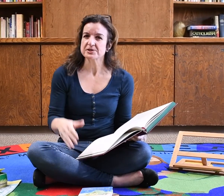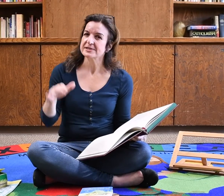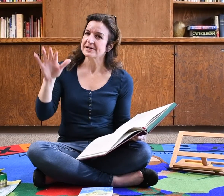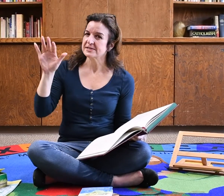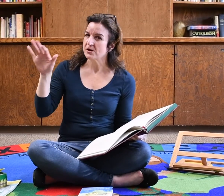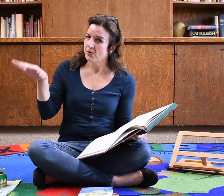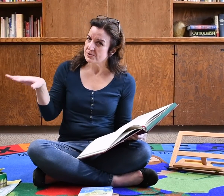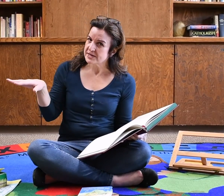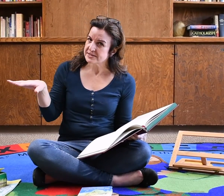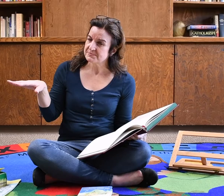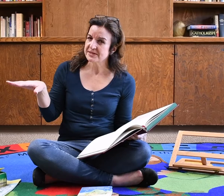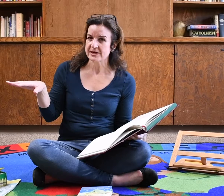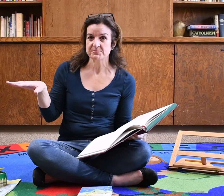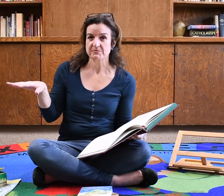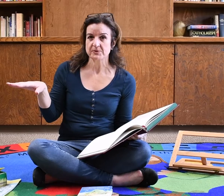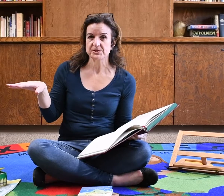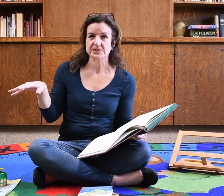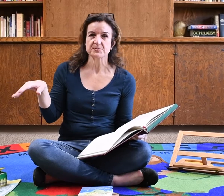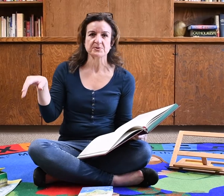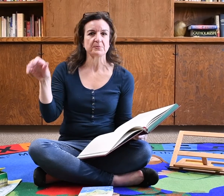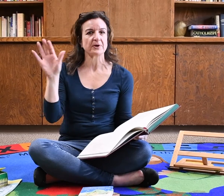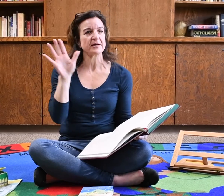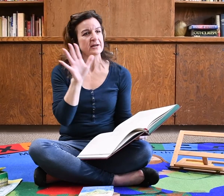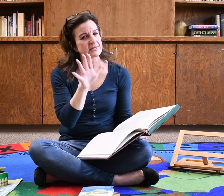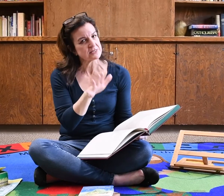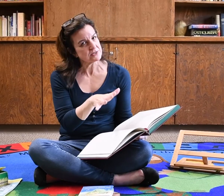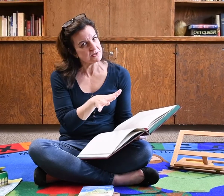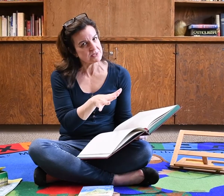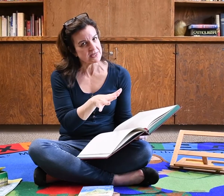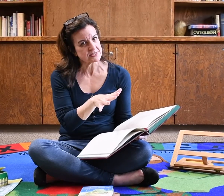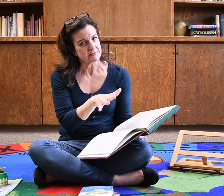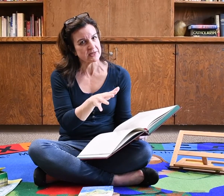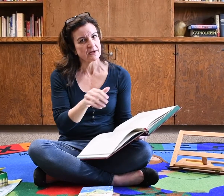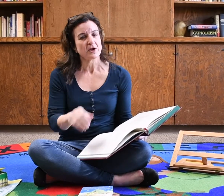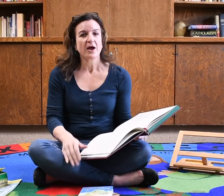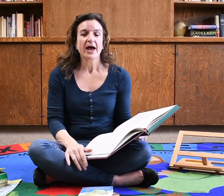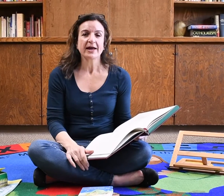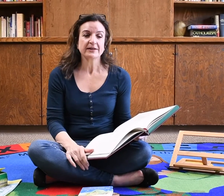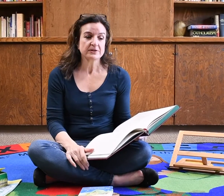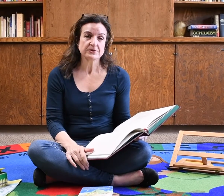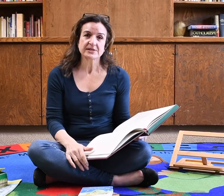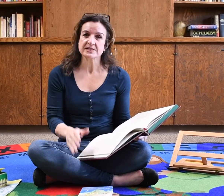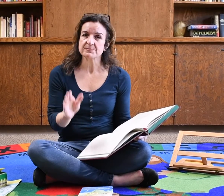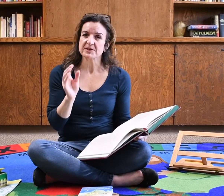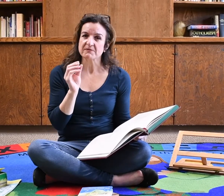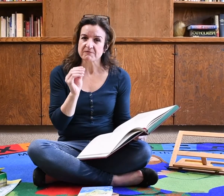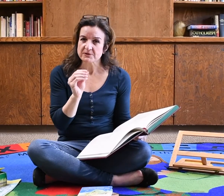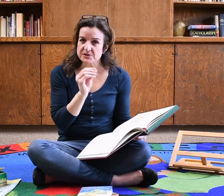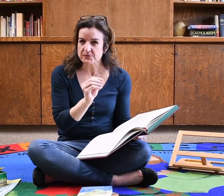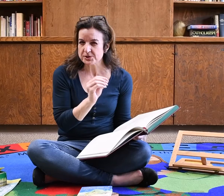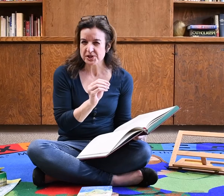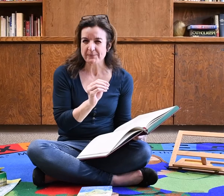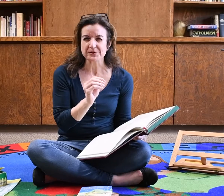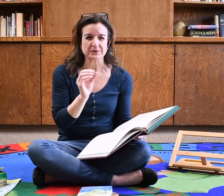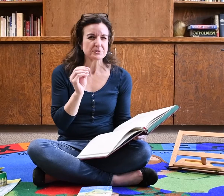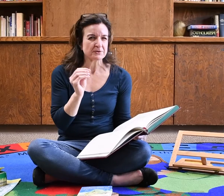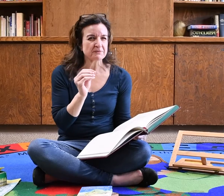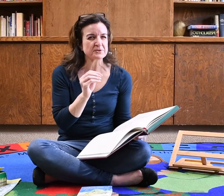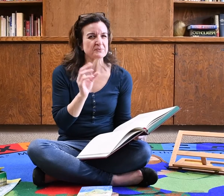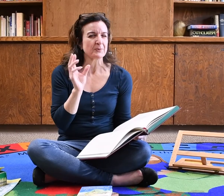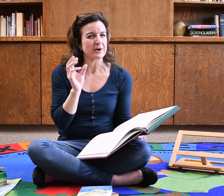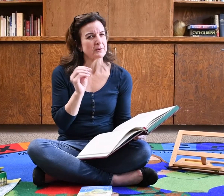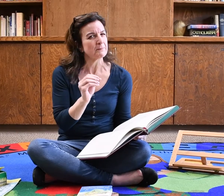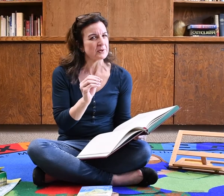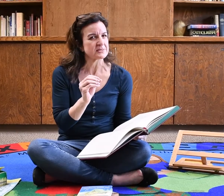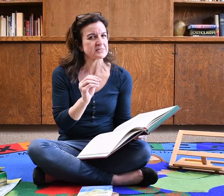two sections. It has the Old Testament, that's before Jesus was born, and it has the New Testament. And in the New Testament, the first four chapters, or the